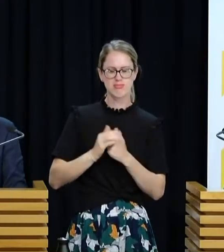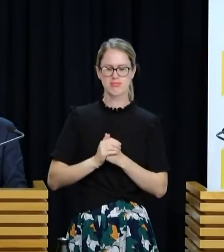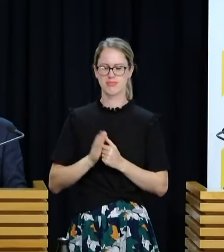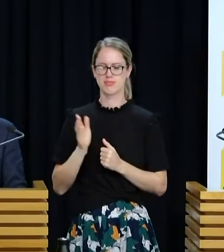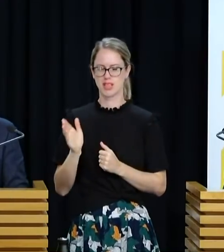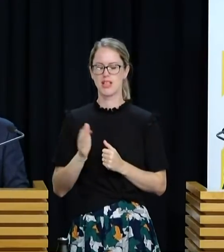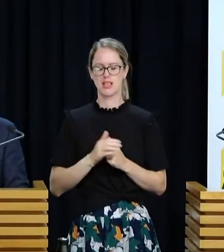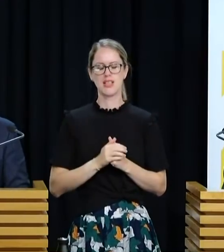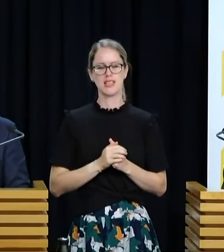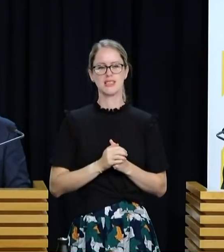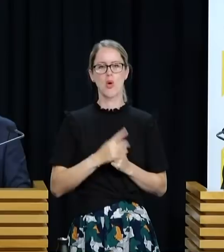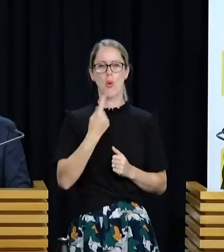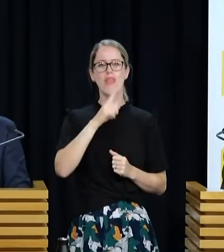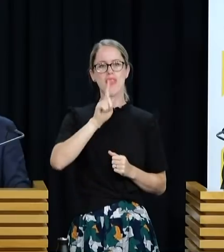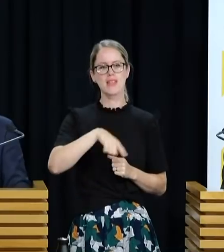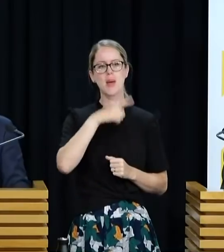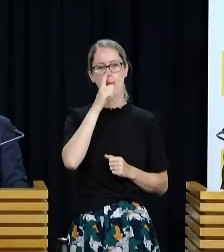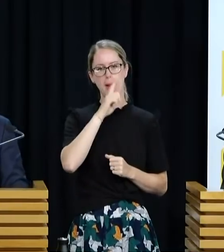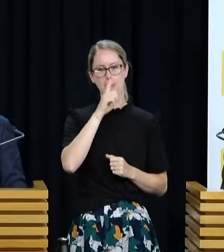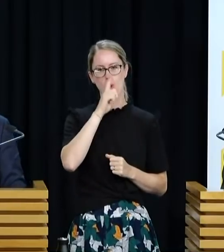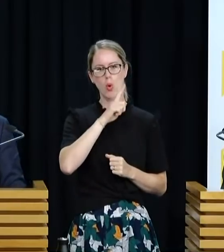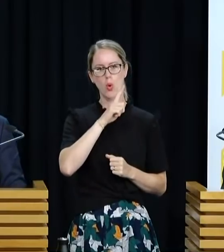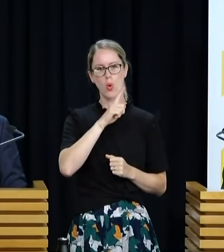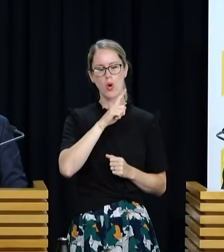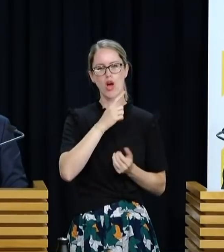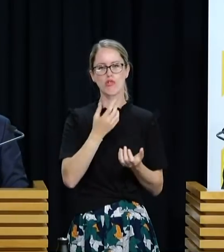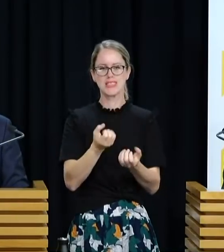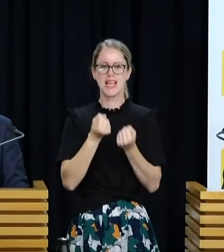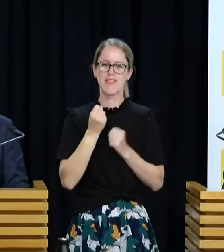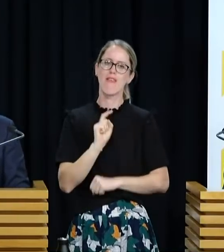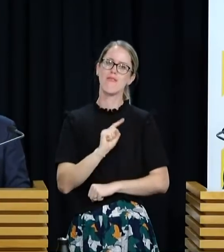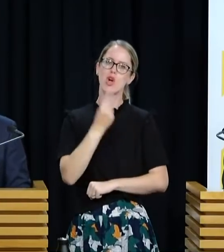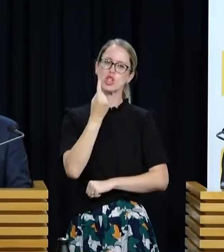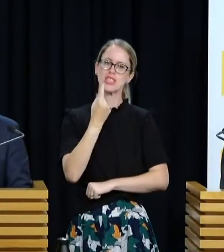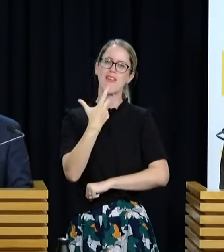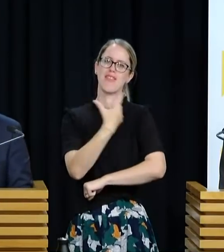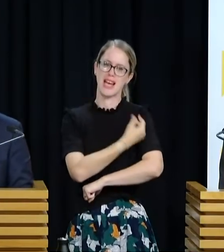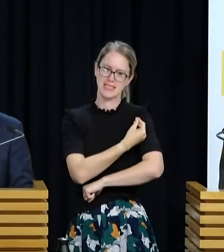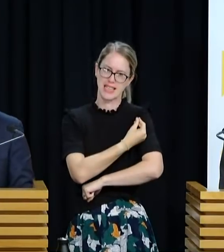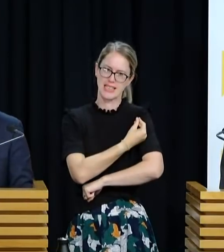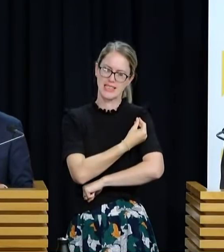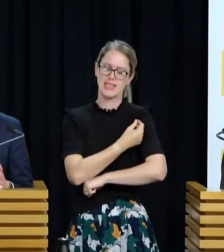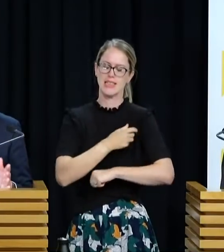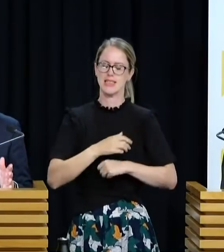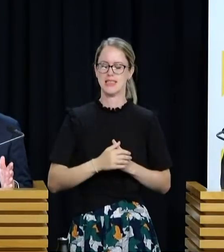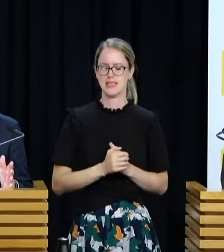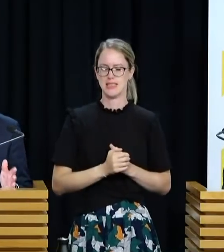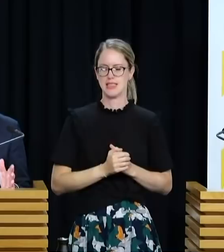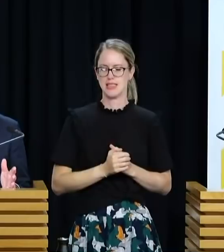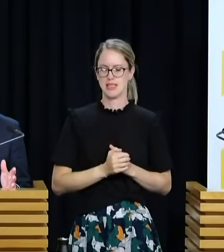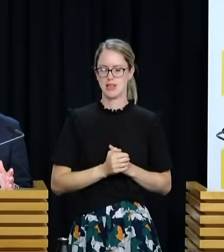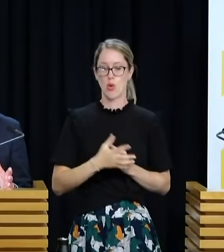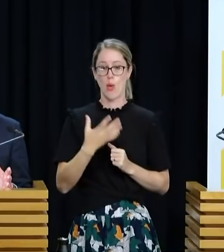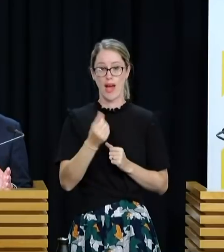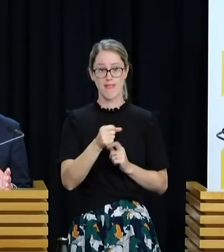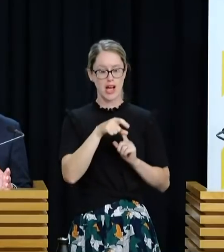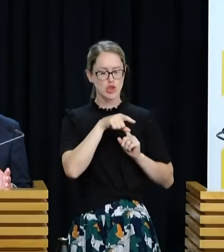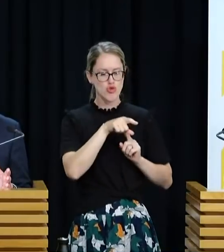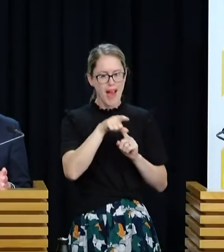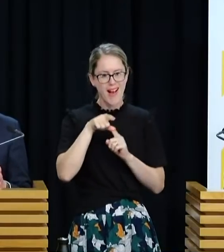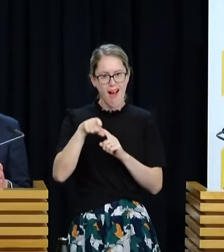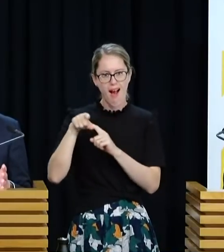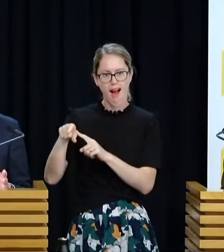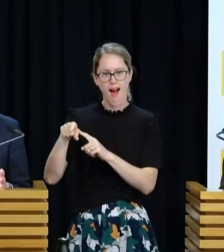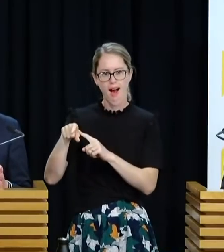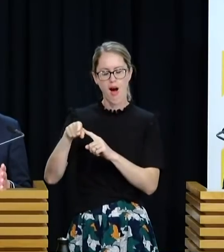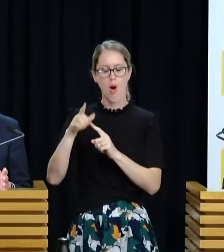no, I did indicate that's the 1,000 people, it's a milestone, 1,000 people getting their first dose of the vaccine. We do have a tracker, and we will be,